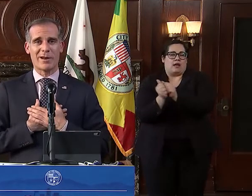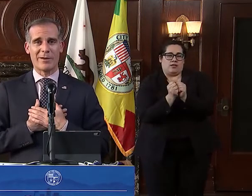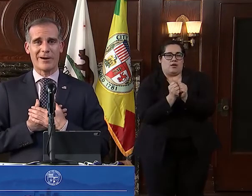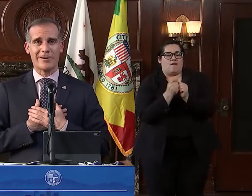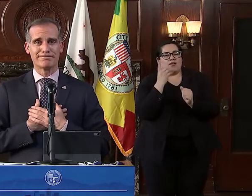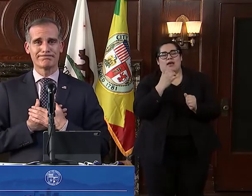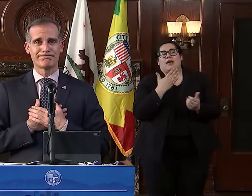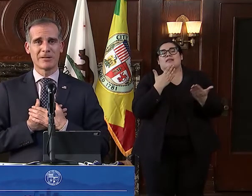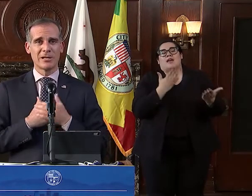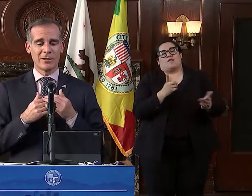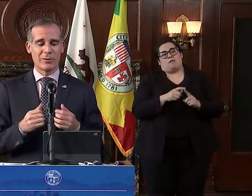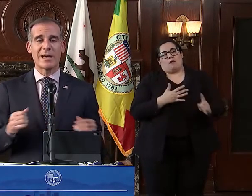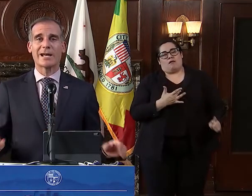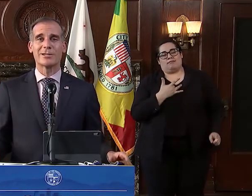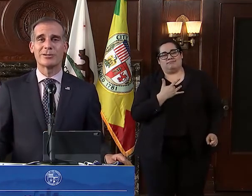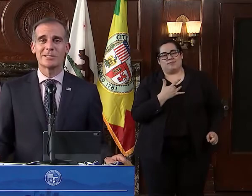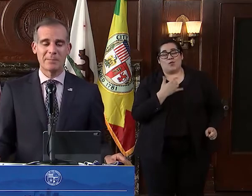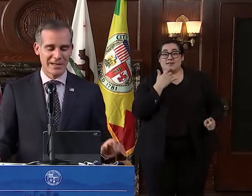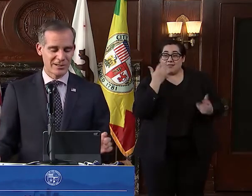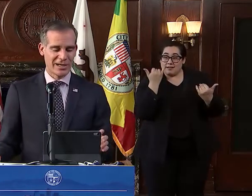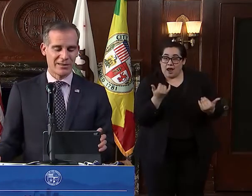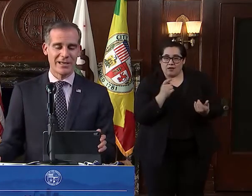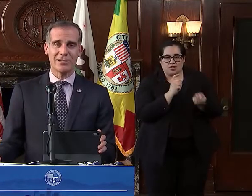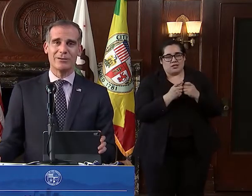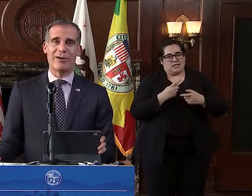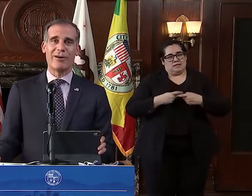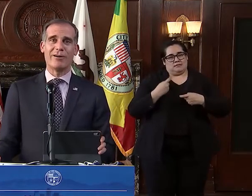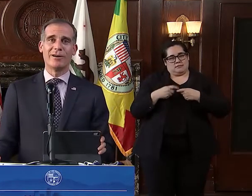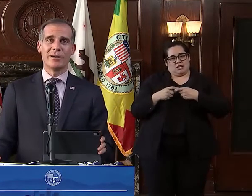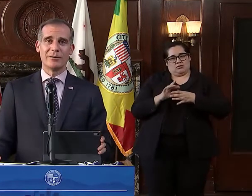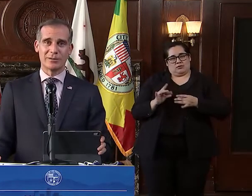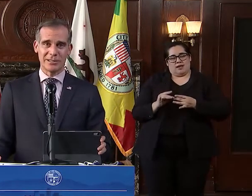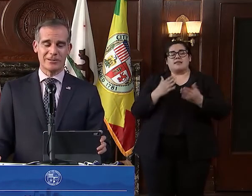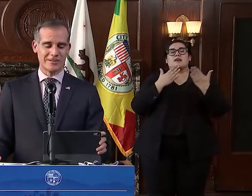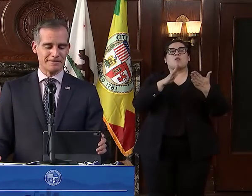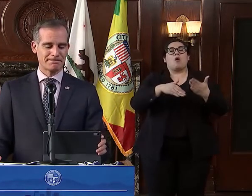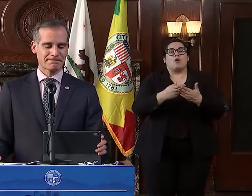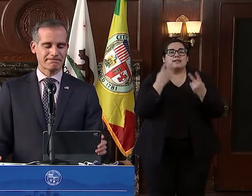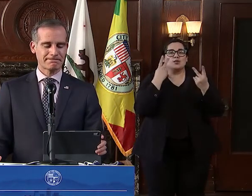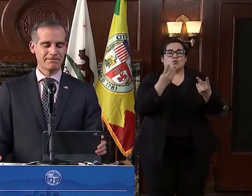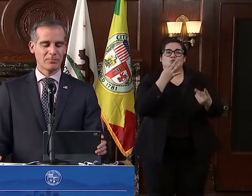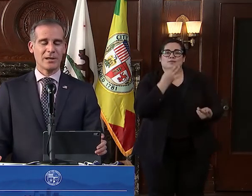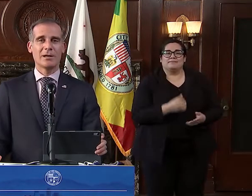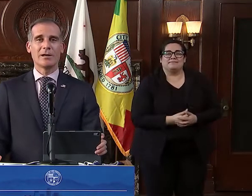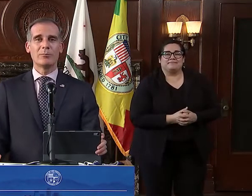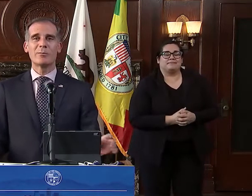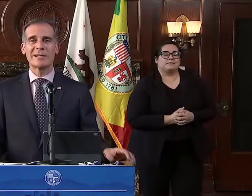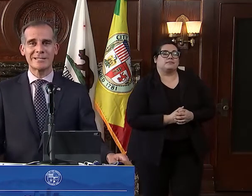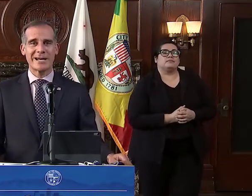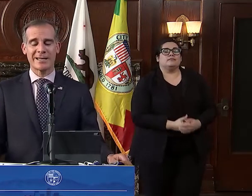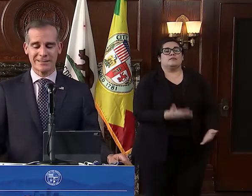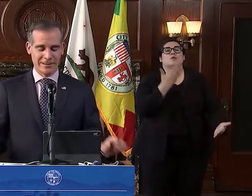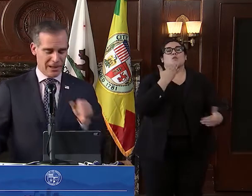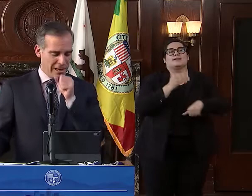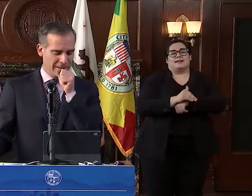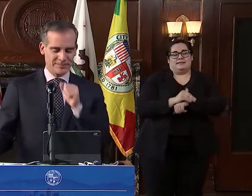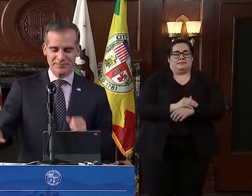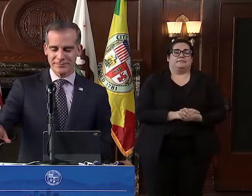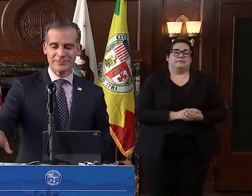from the bottom of my heart. With that, I'm going to turn to Spanish, and thank you all. We'll see you soon. Muy buenas